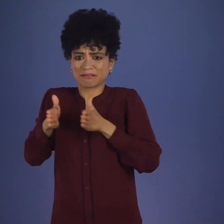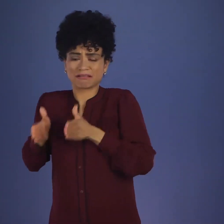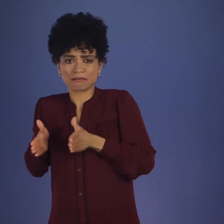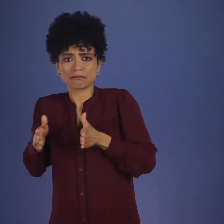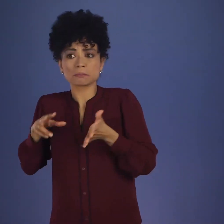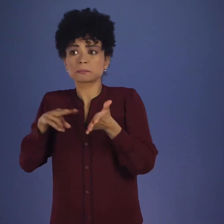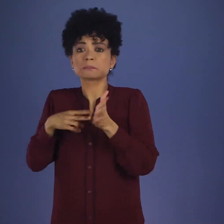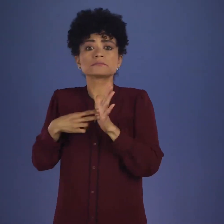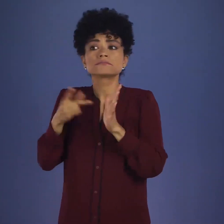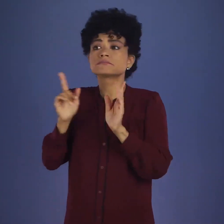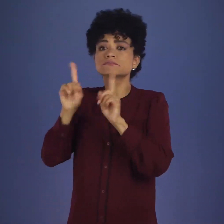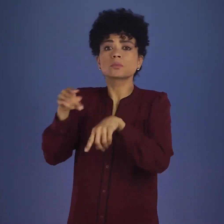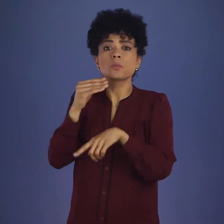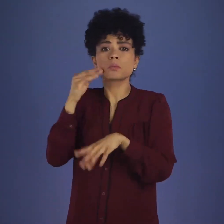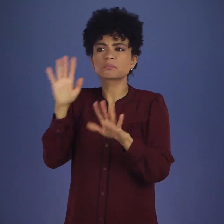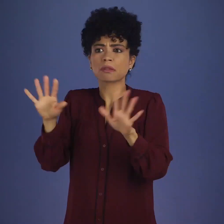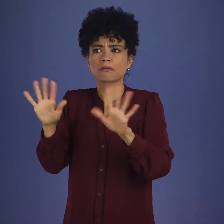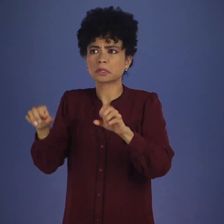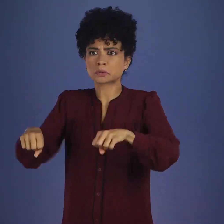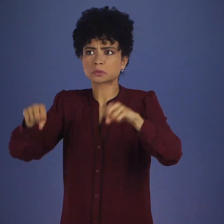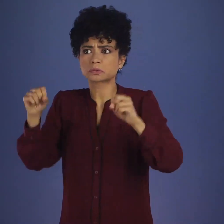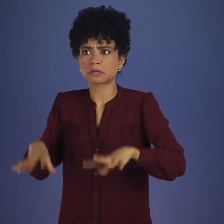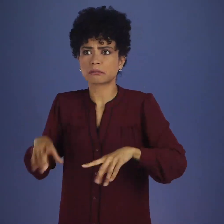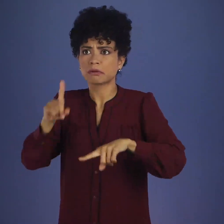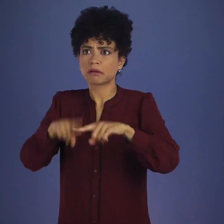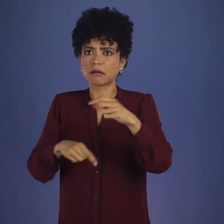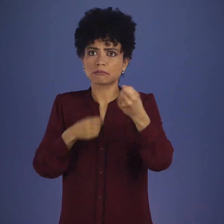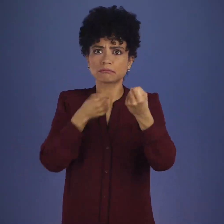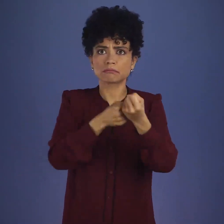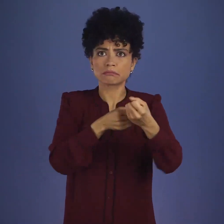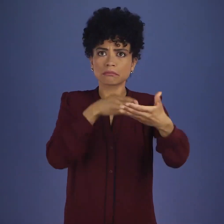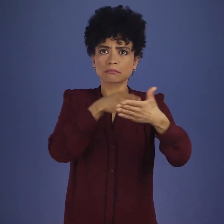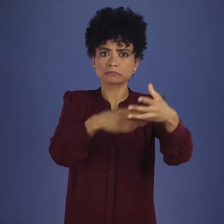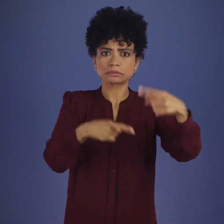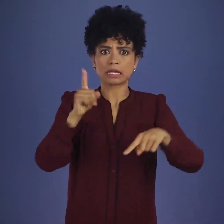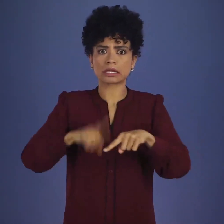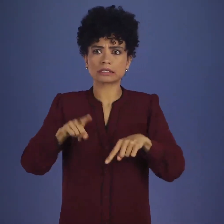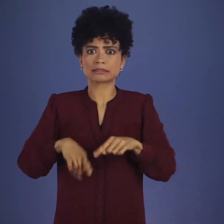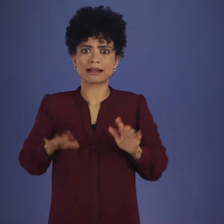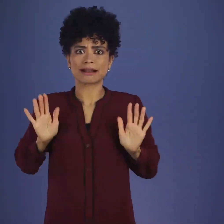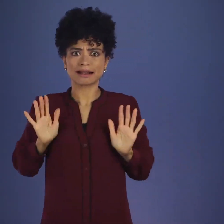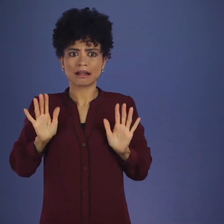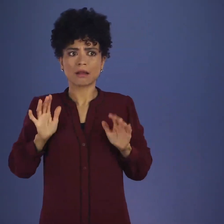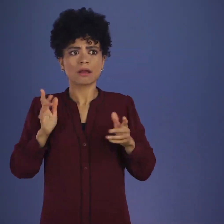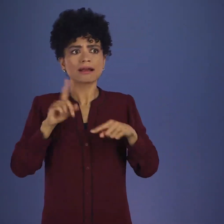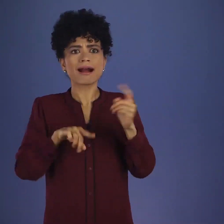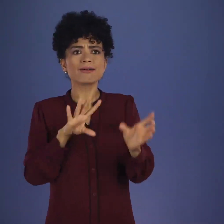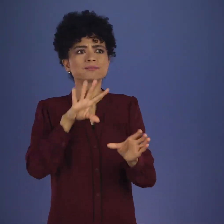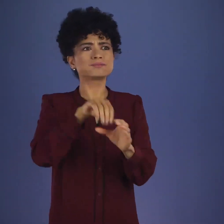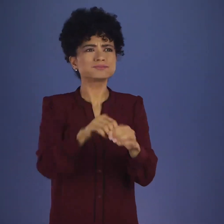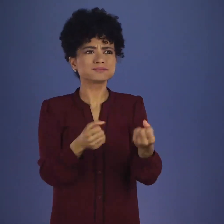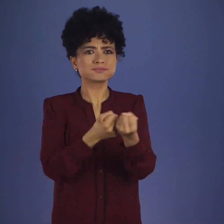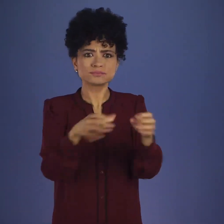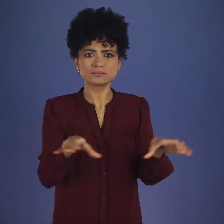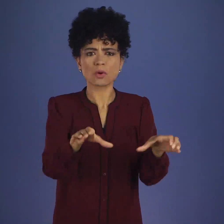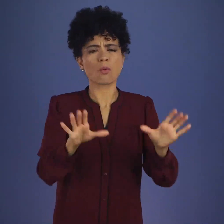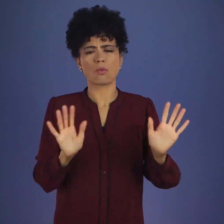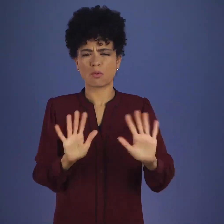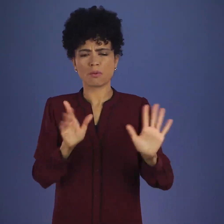their individual responsibilities to act as they see the right upon issues of our time. But when it comes